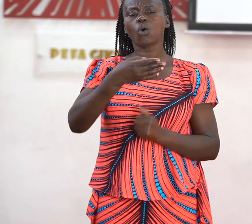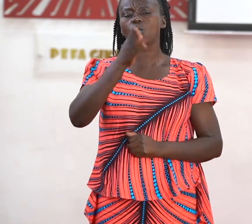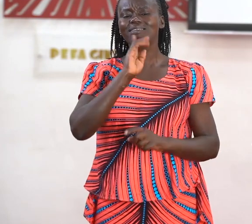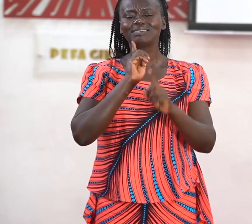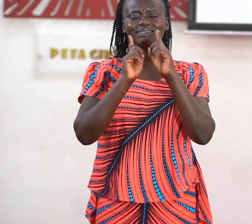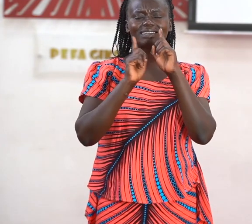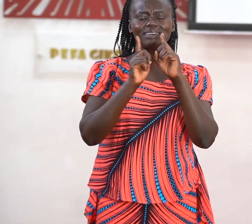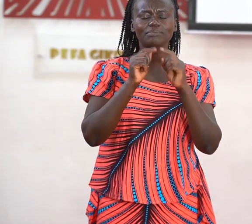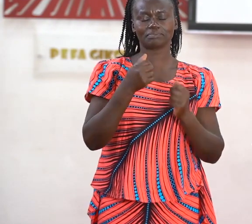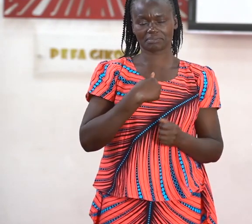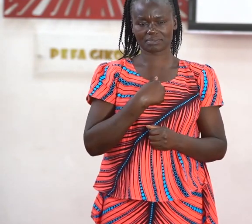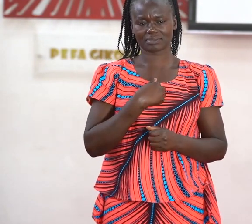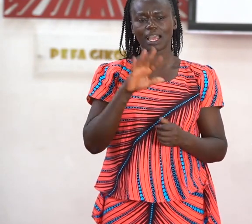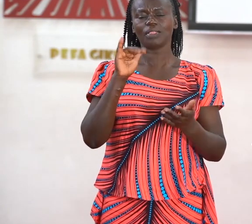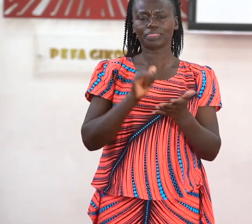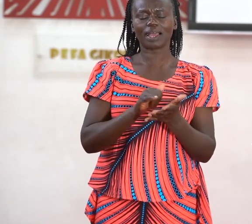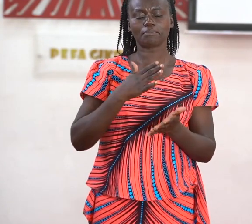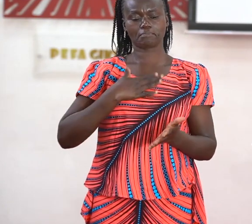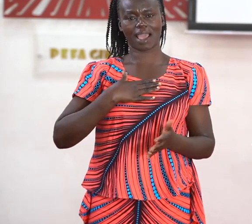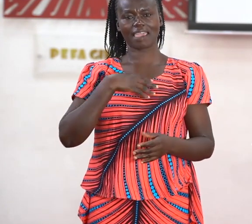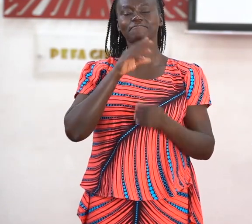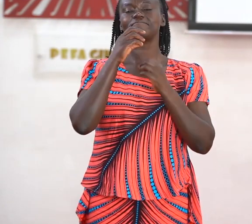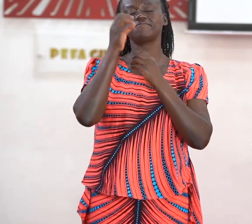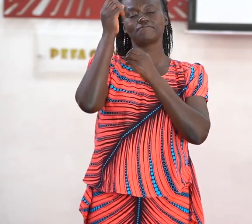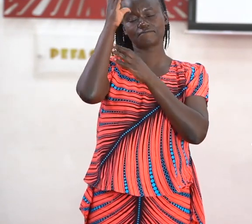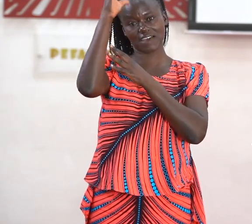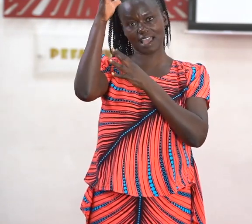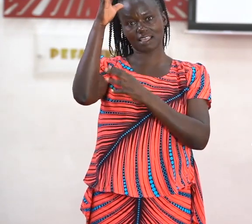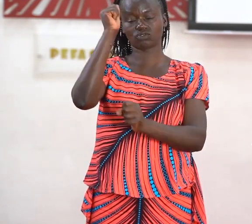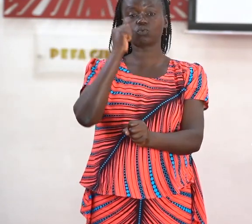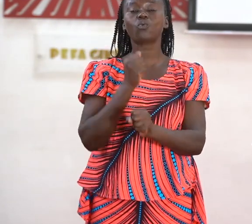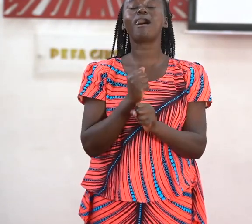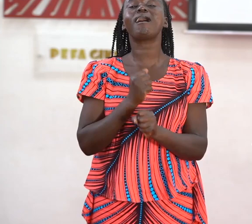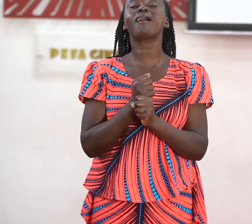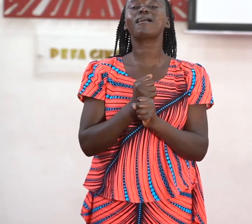you, that my Father is always at his work to this very day.